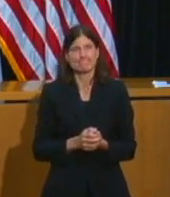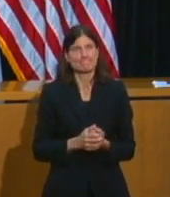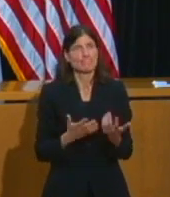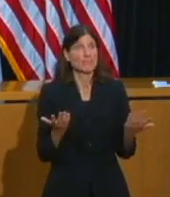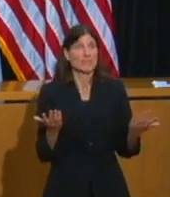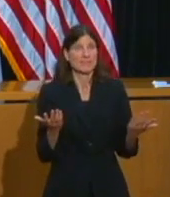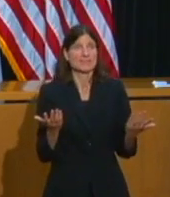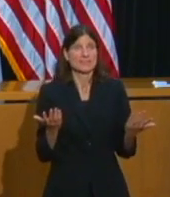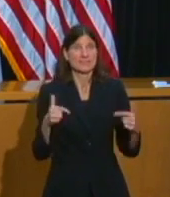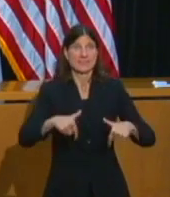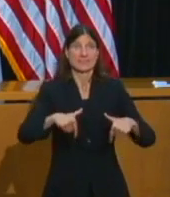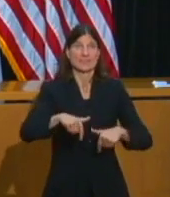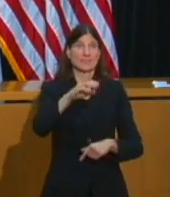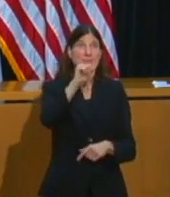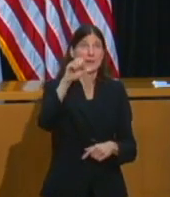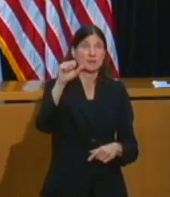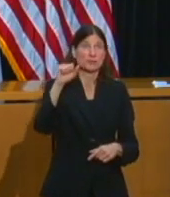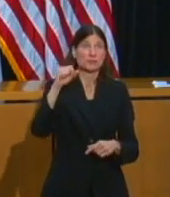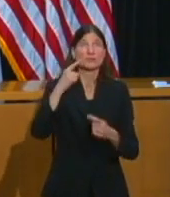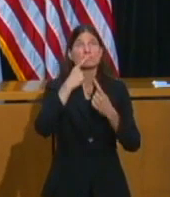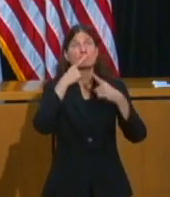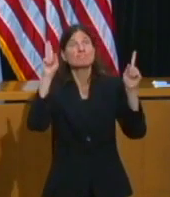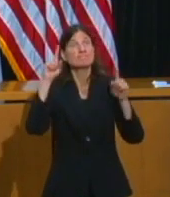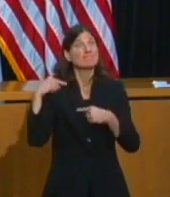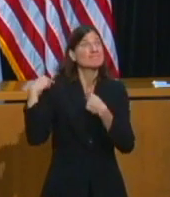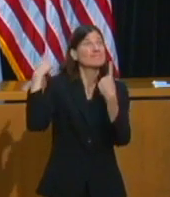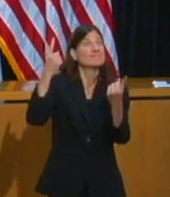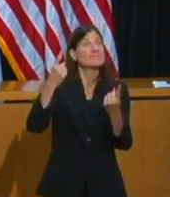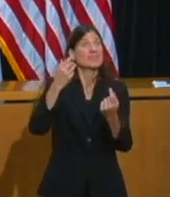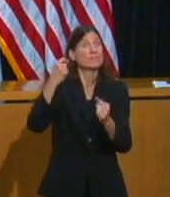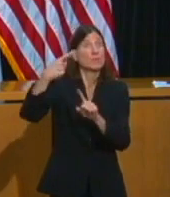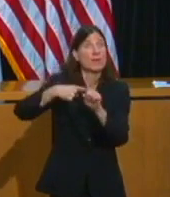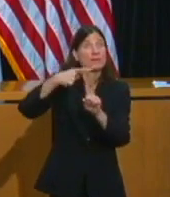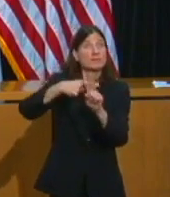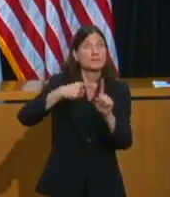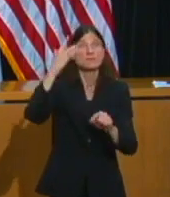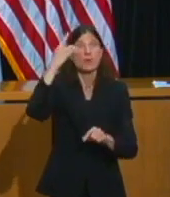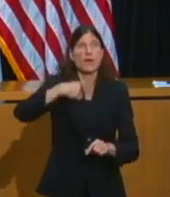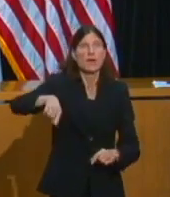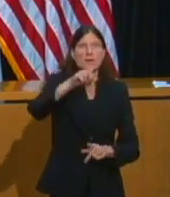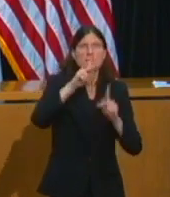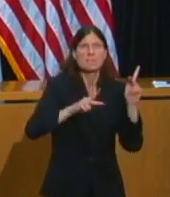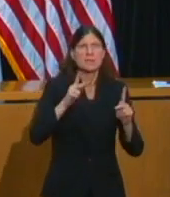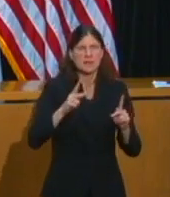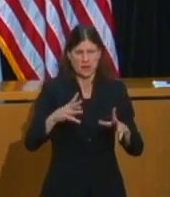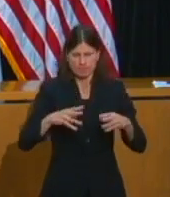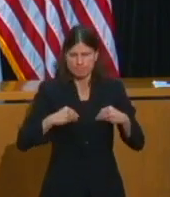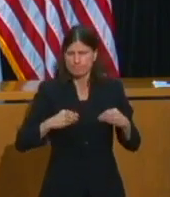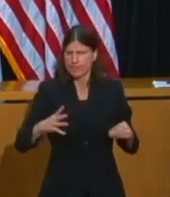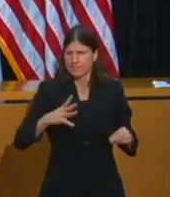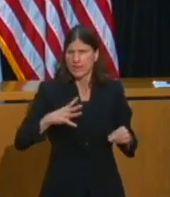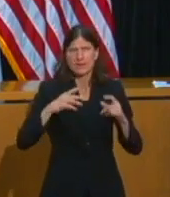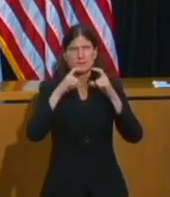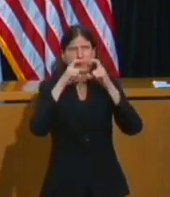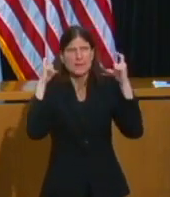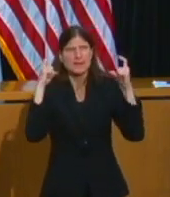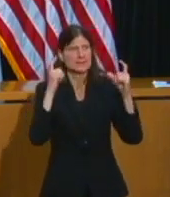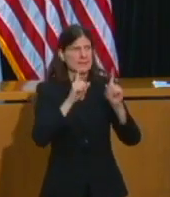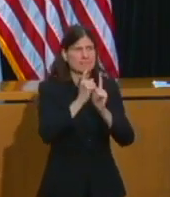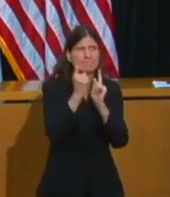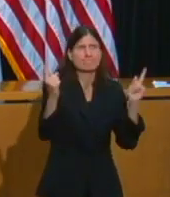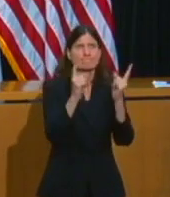for the past 2.5 months has been the commitment people have made, mostly voluntarily, to abide by